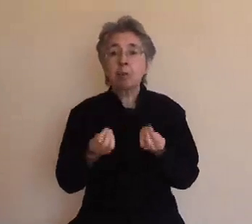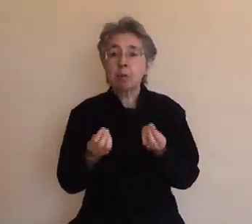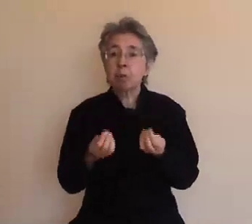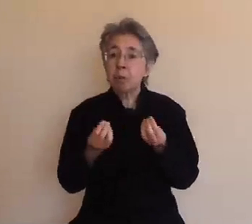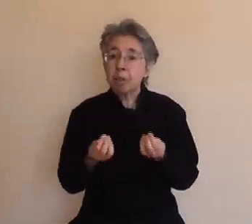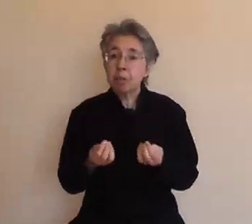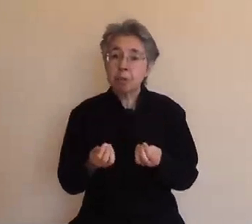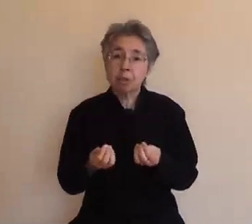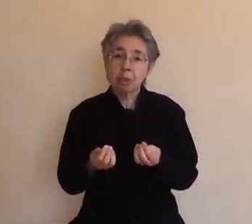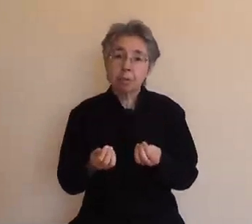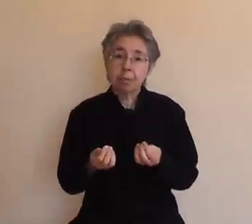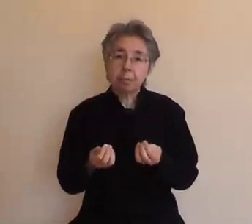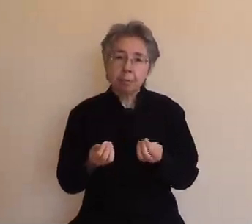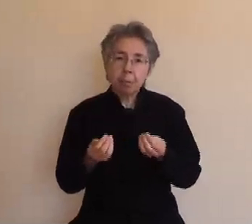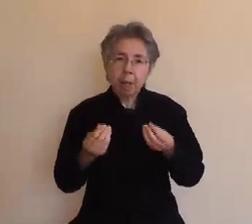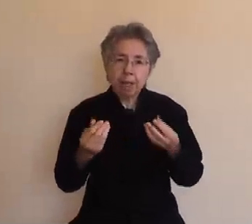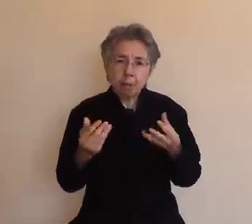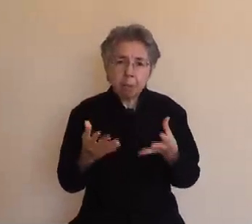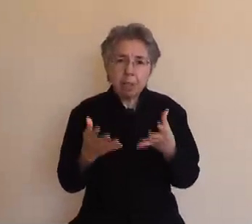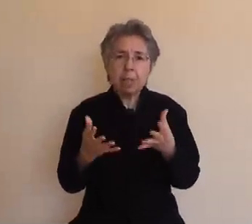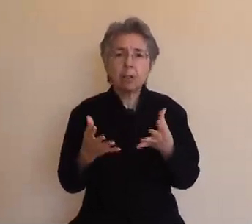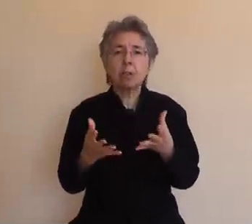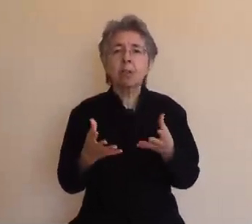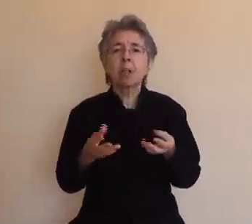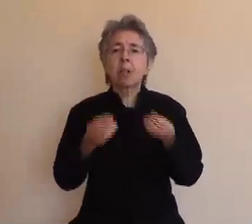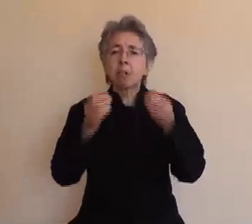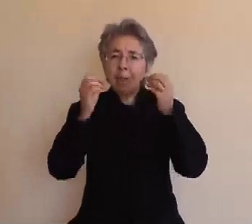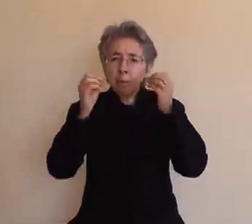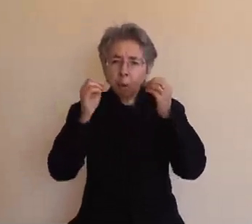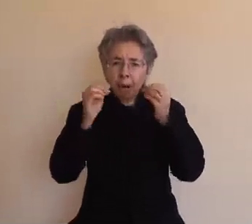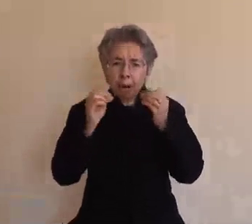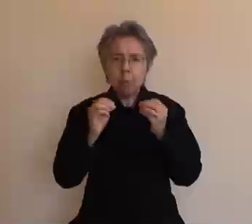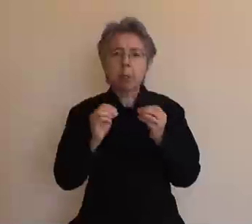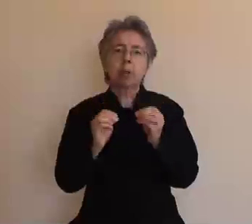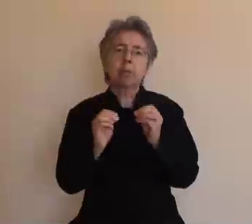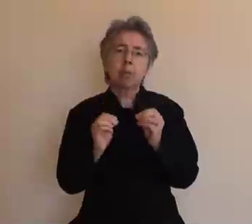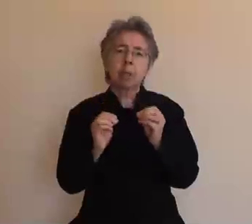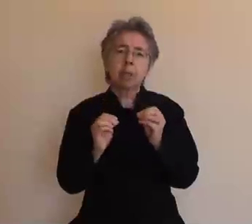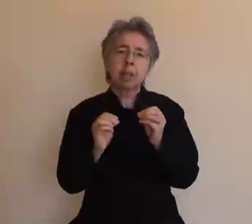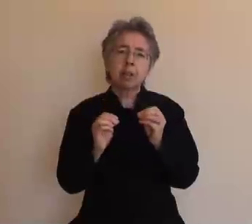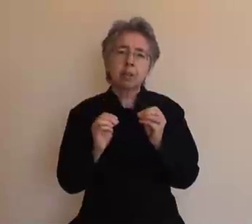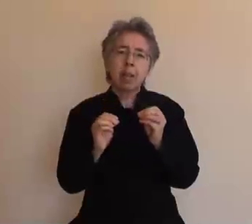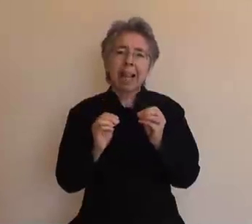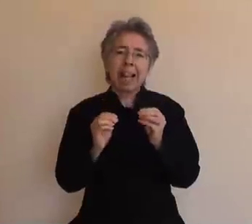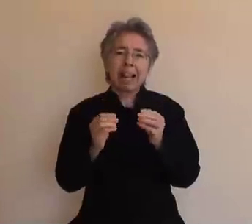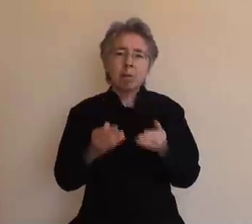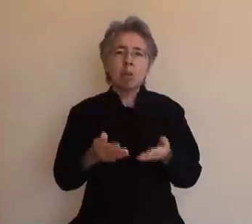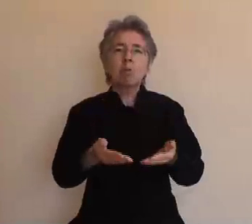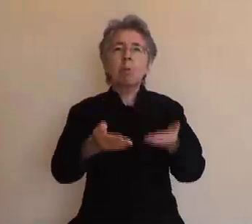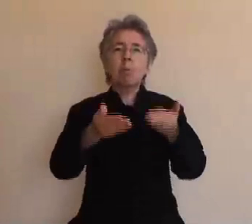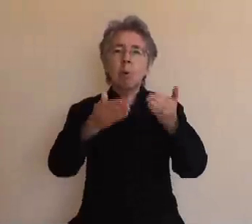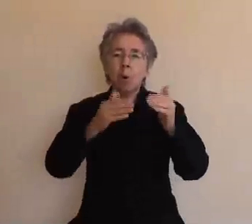certain conditions. And so meditation, the inquiry part of the meditation, helps us to be more